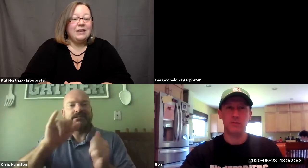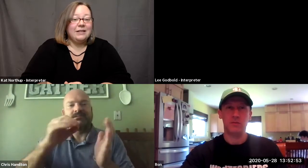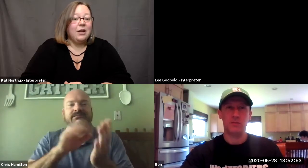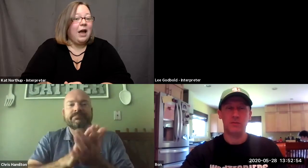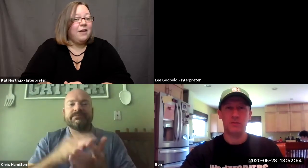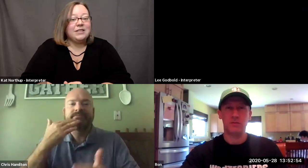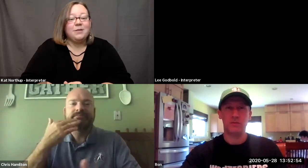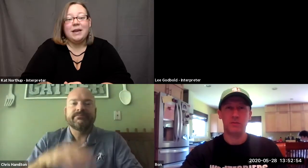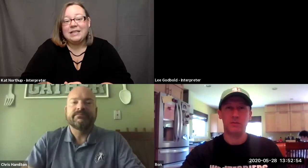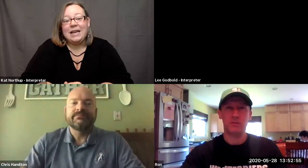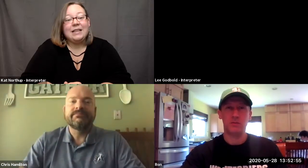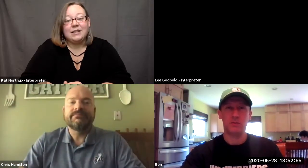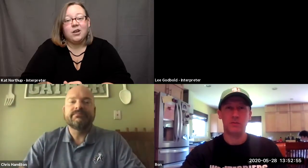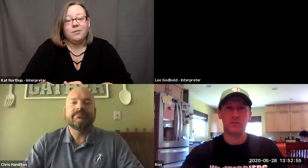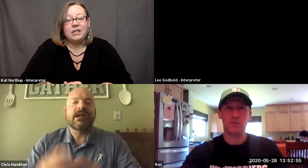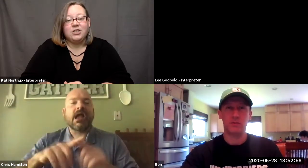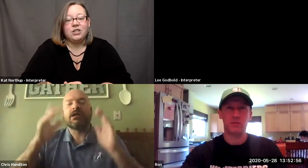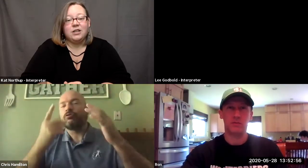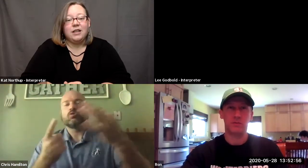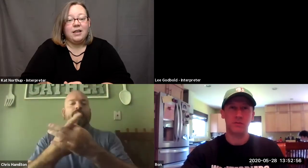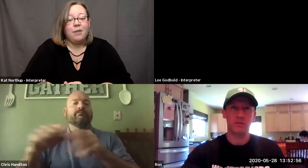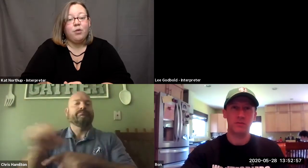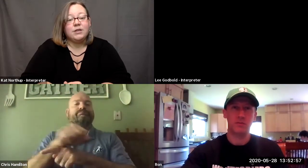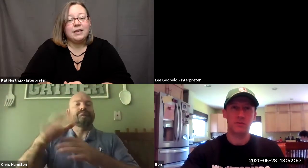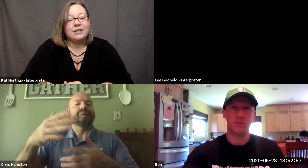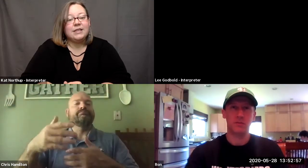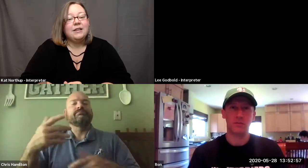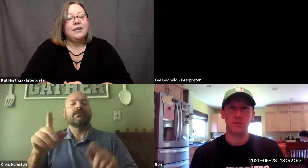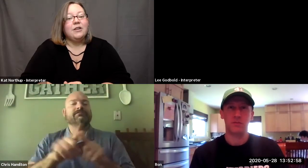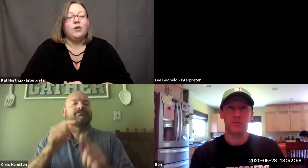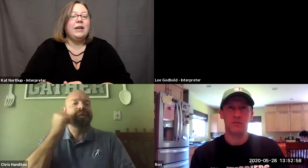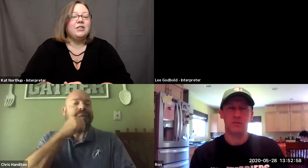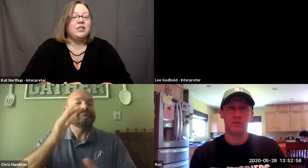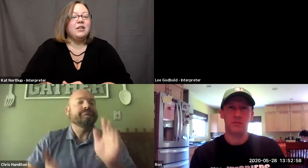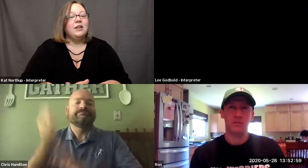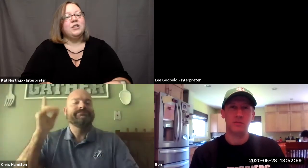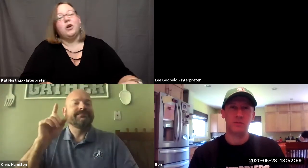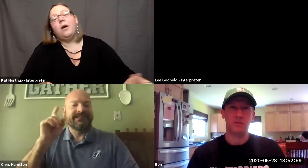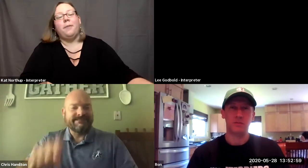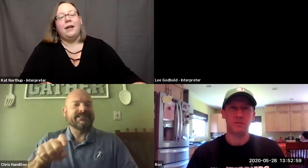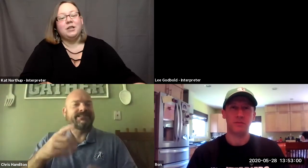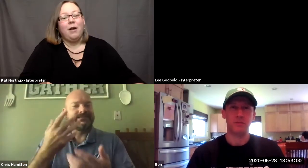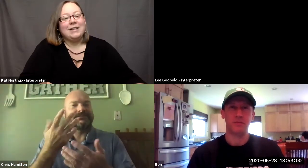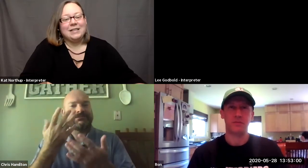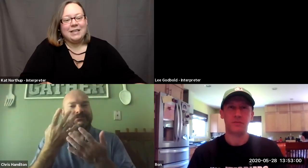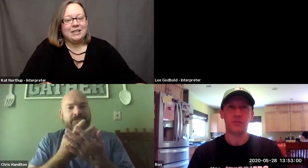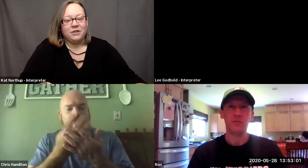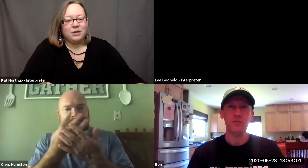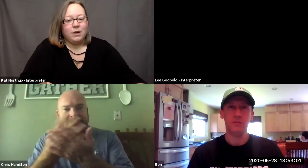and having to maintain that documentation and that process. You can't just show up to practice as if it's a